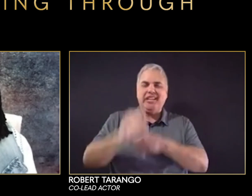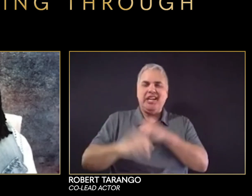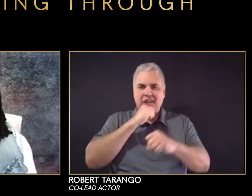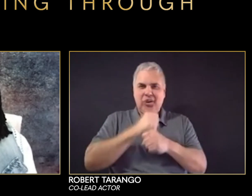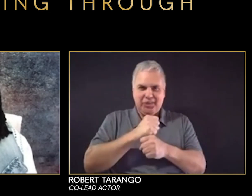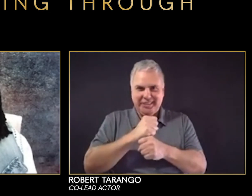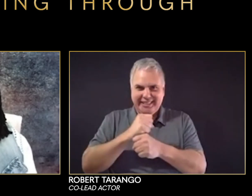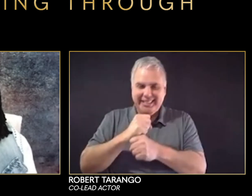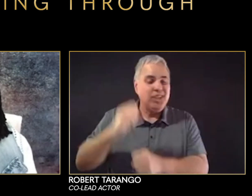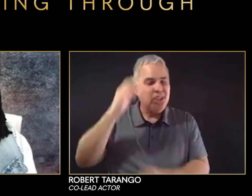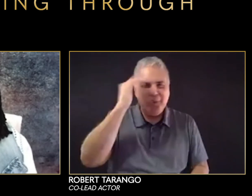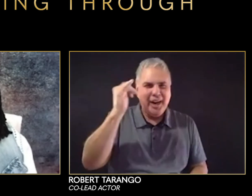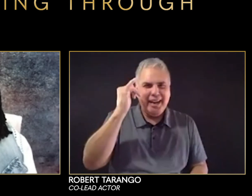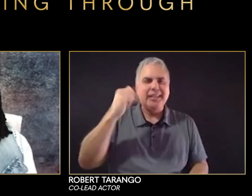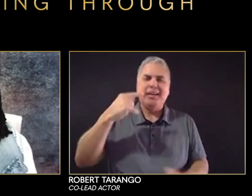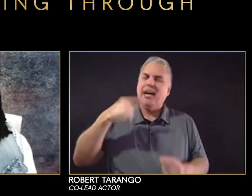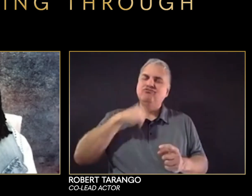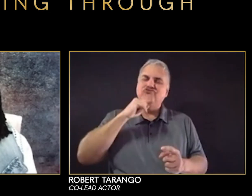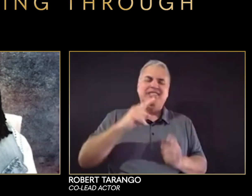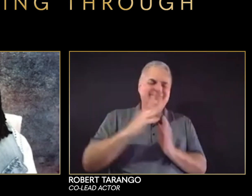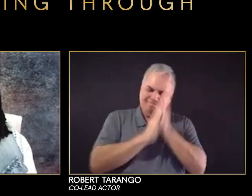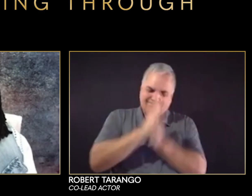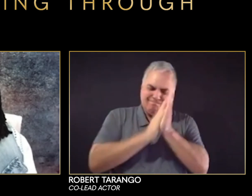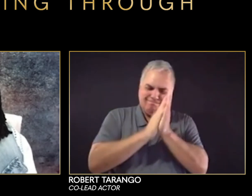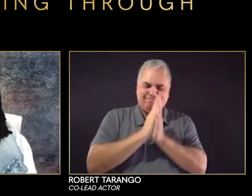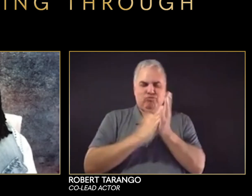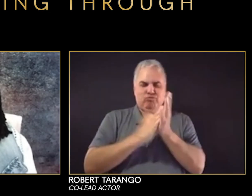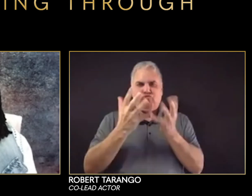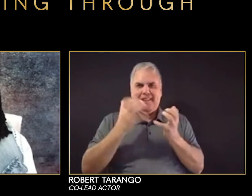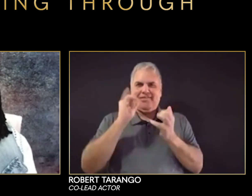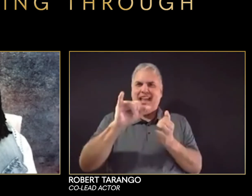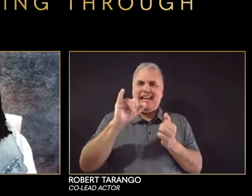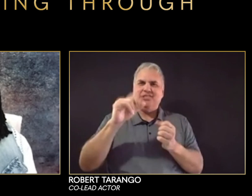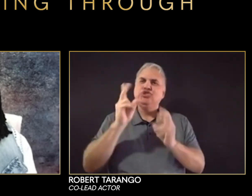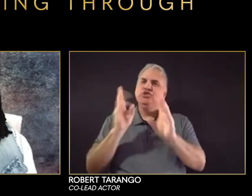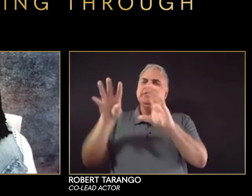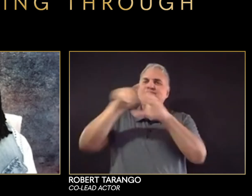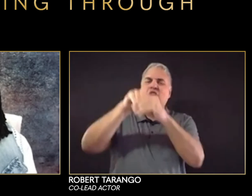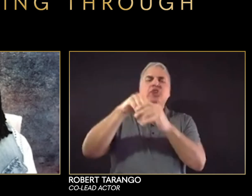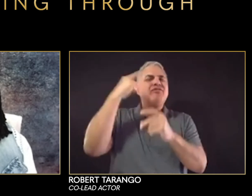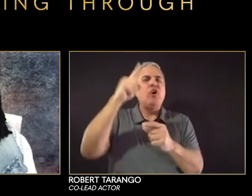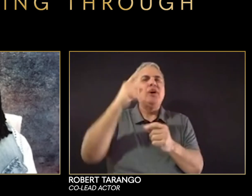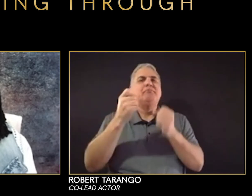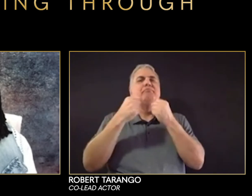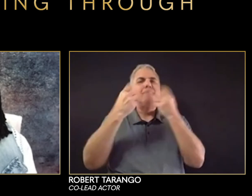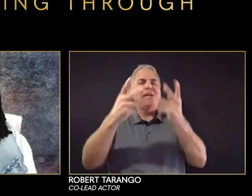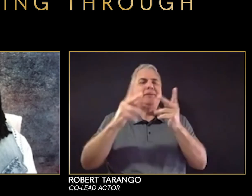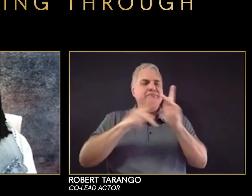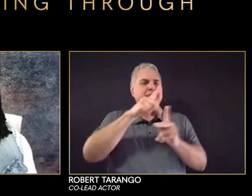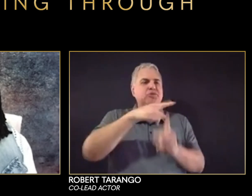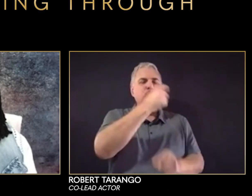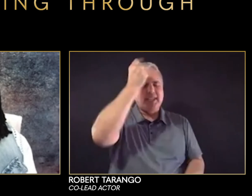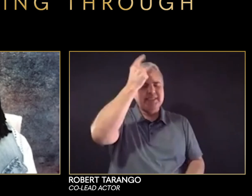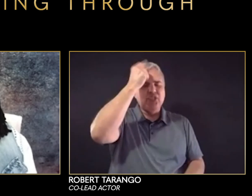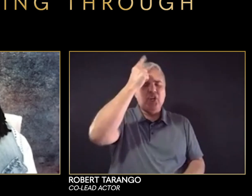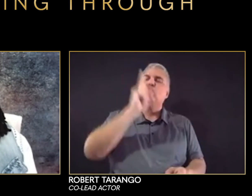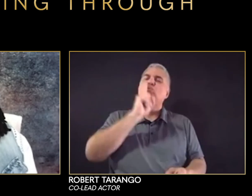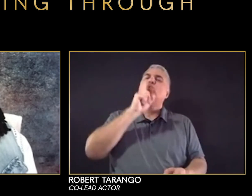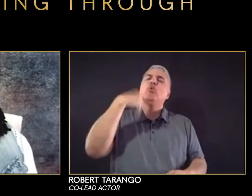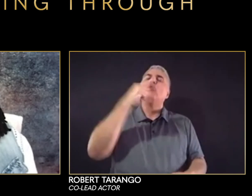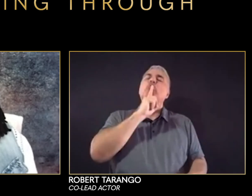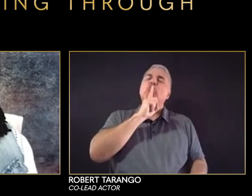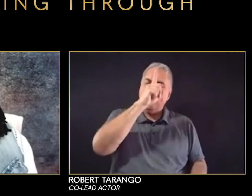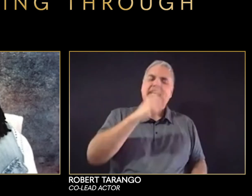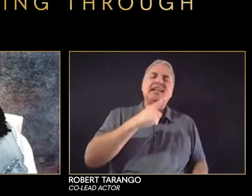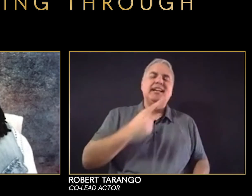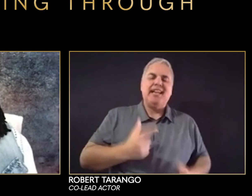hair, tan skin, and I'm in my 50s. I was really motivated to be